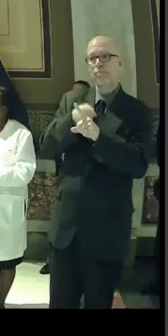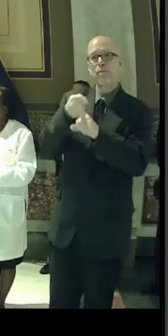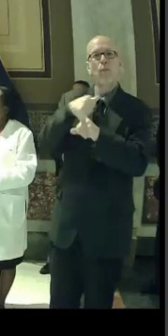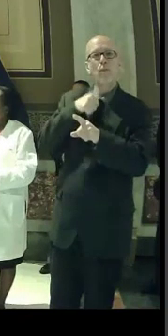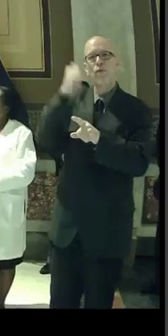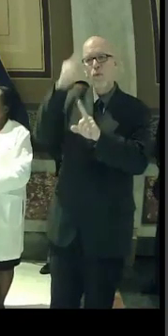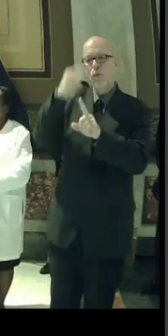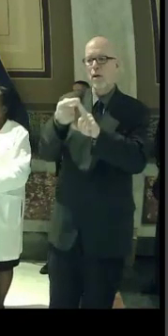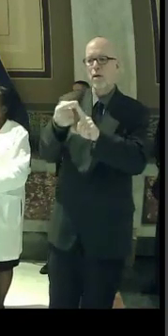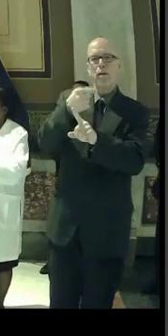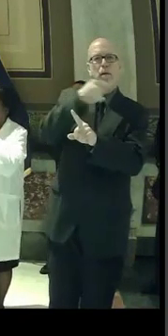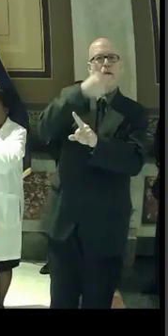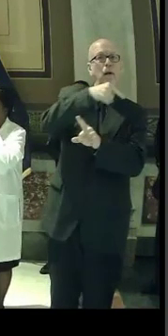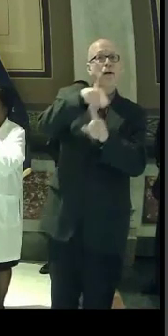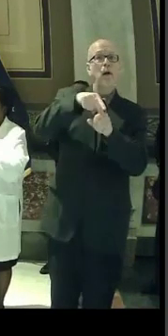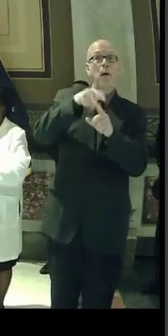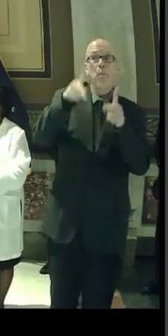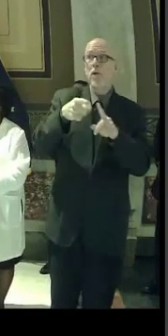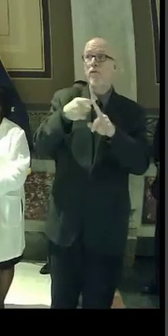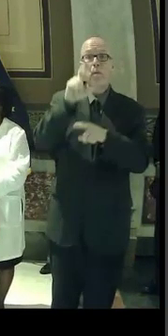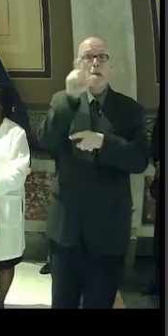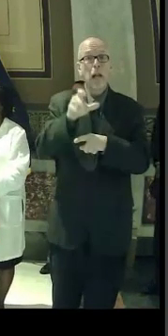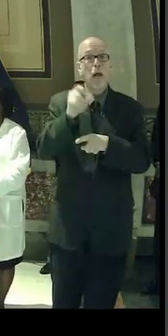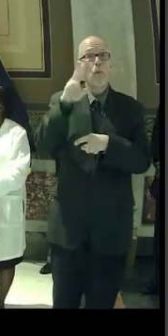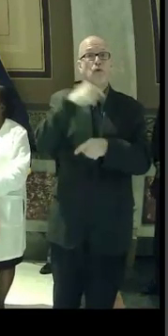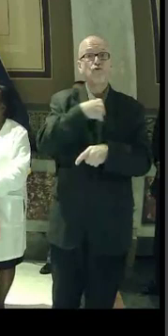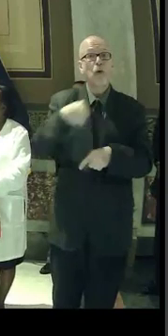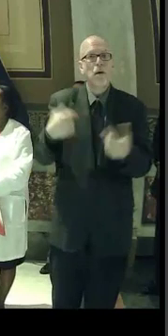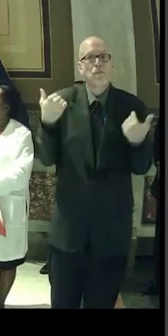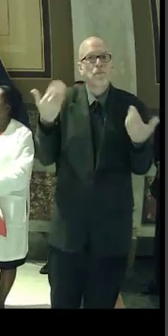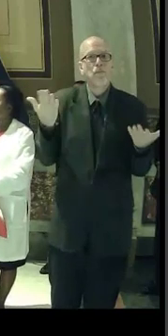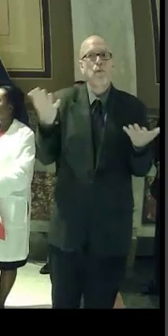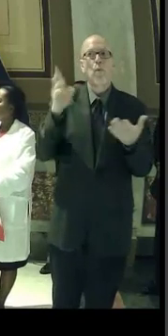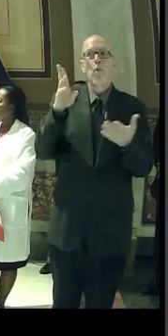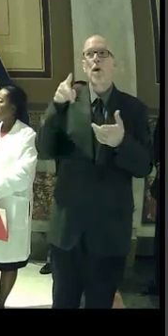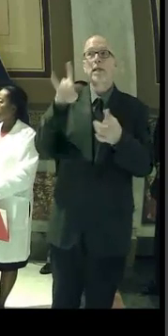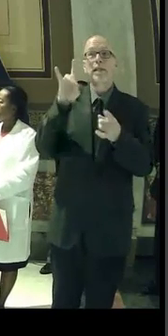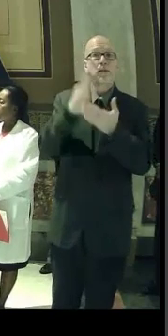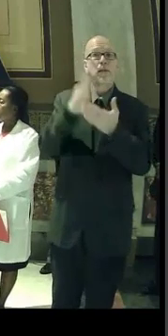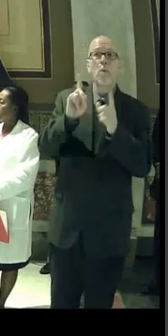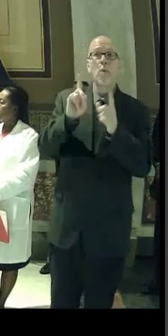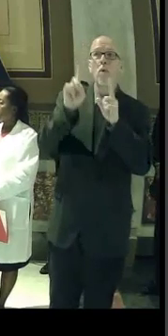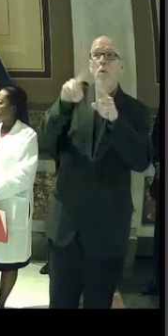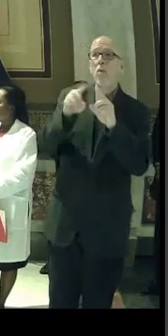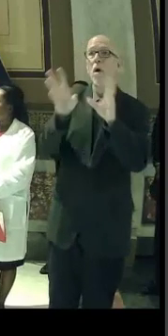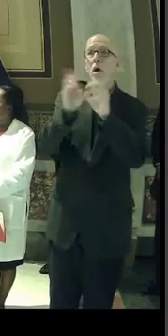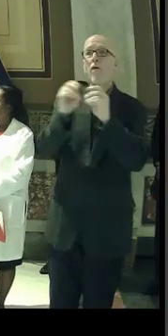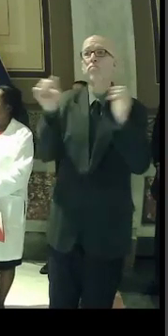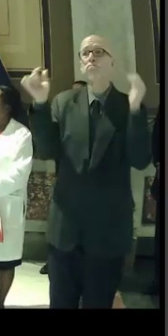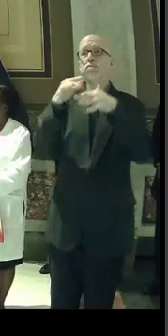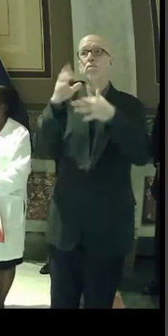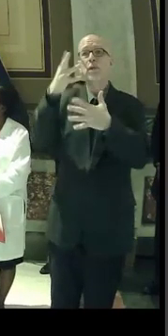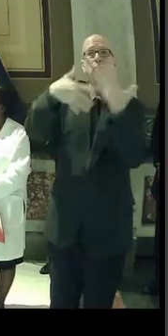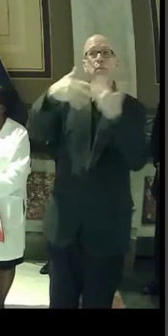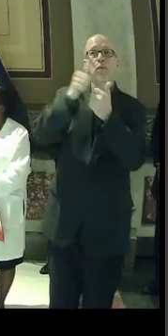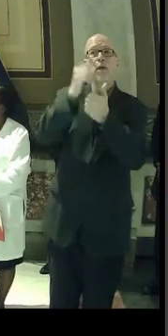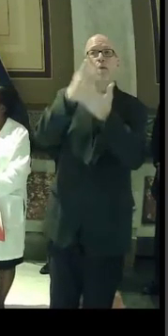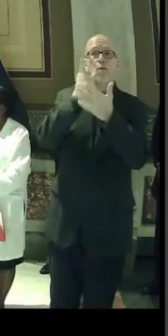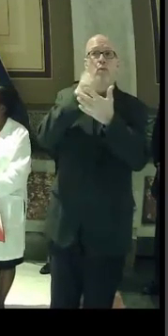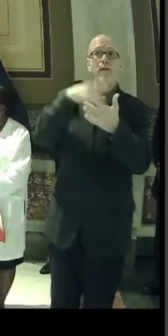back to someone who traveled to Italy or to China, or a particular conference that someone attended, or being in close contact with a